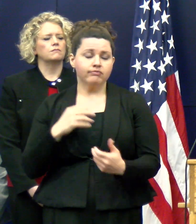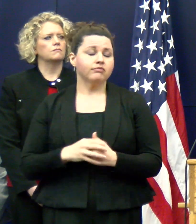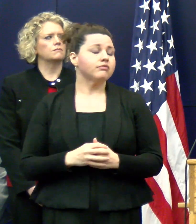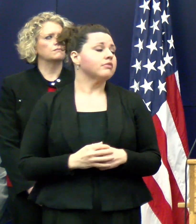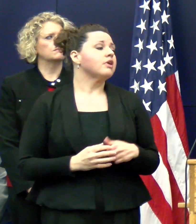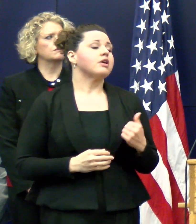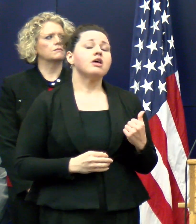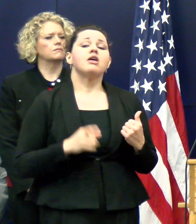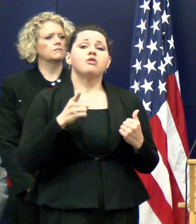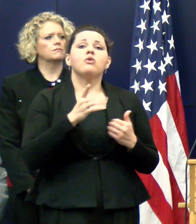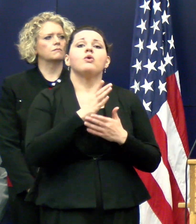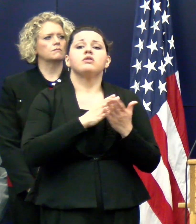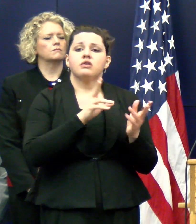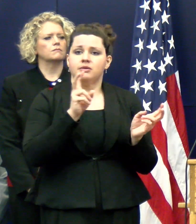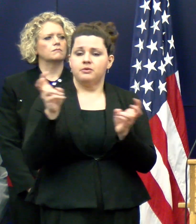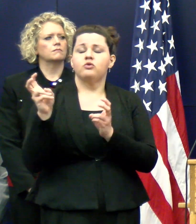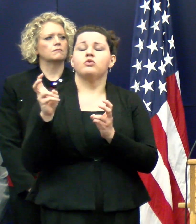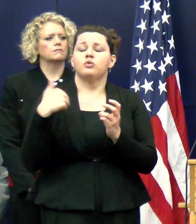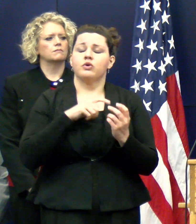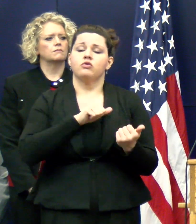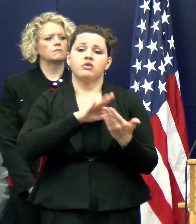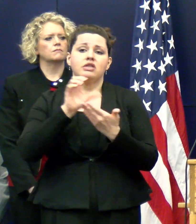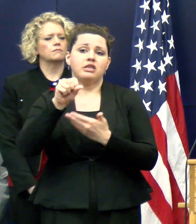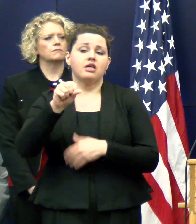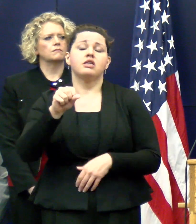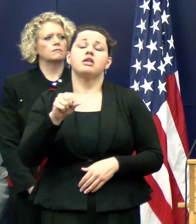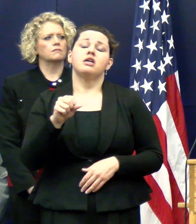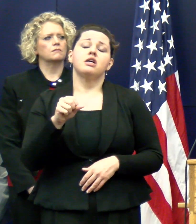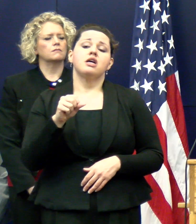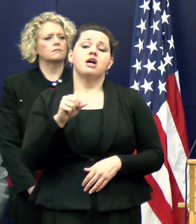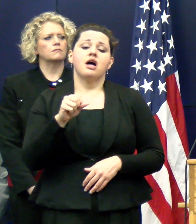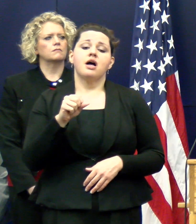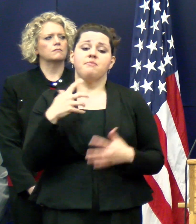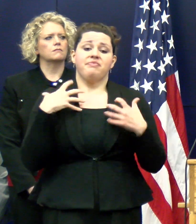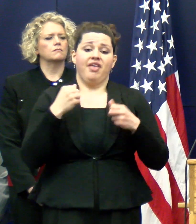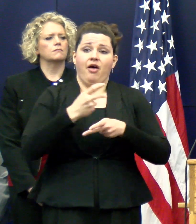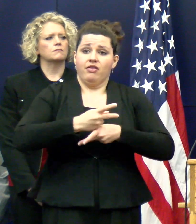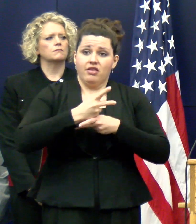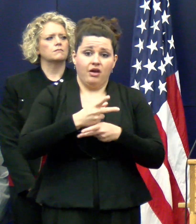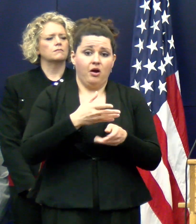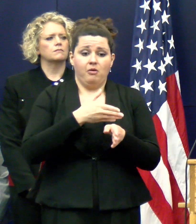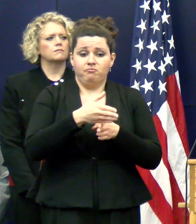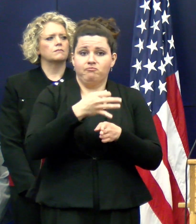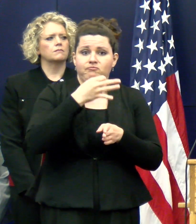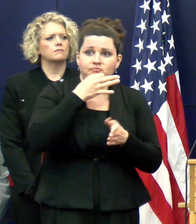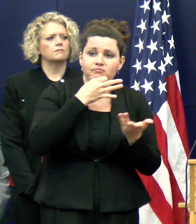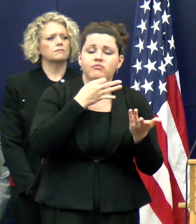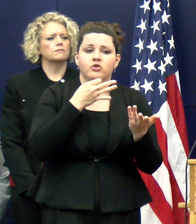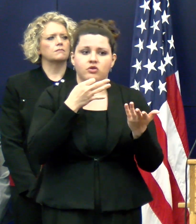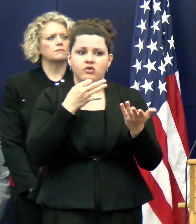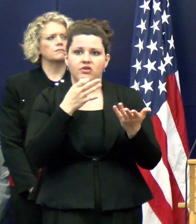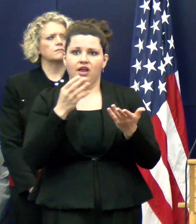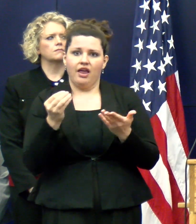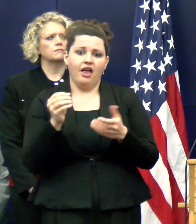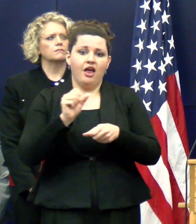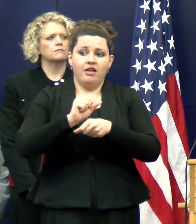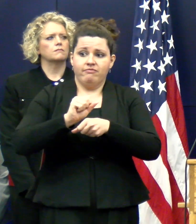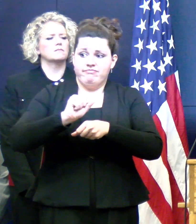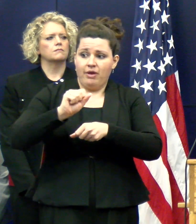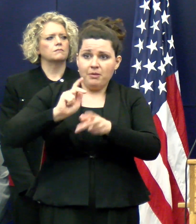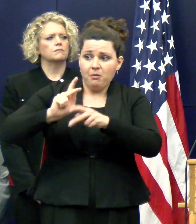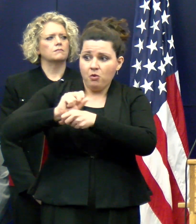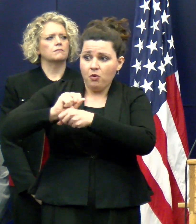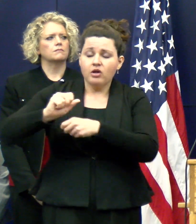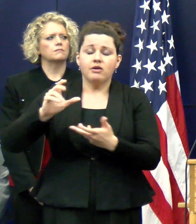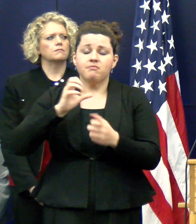the issues that we're addressing. We're working especially with our healthcare professionals and our workforce to make sure that we have